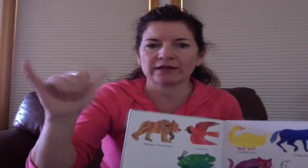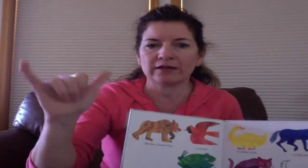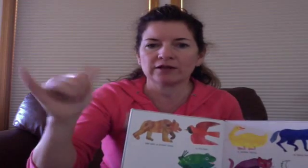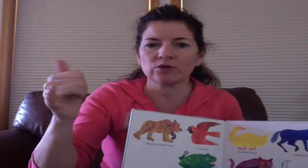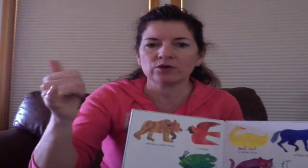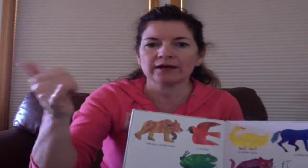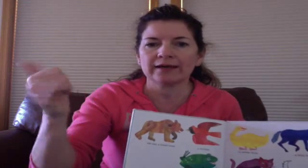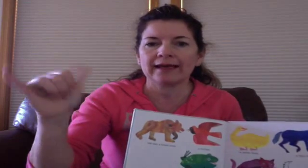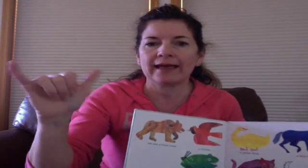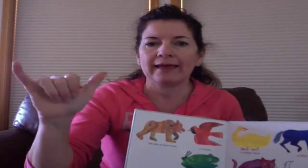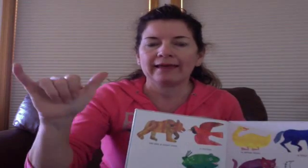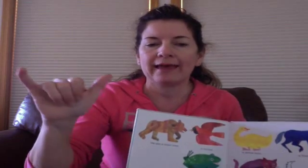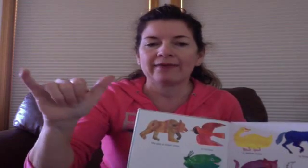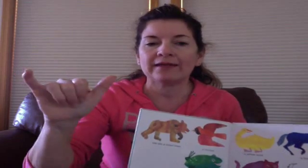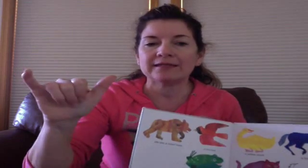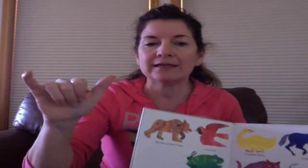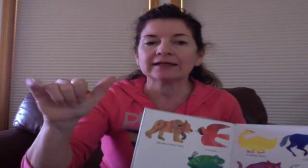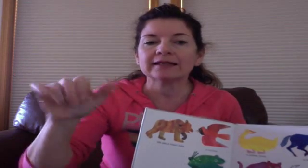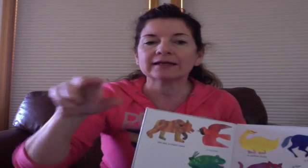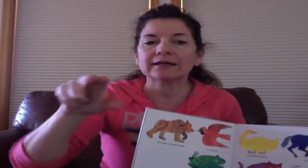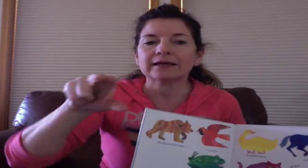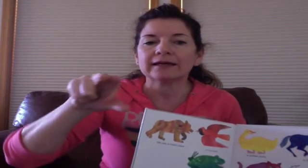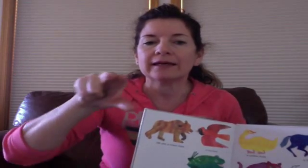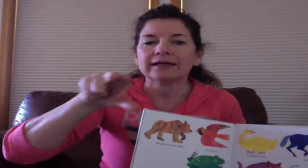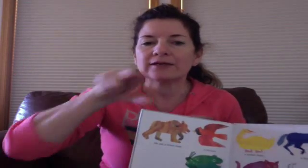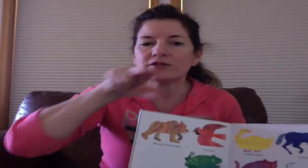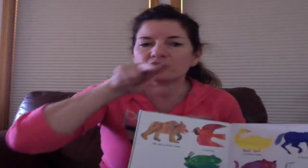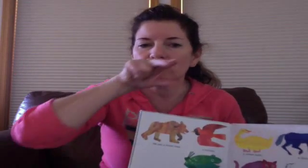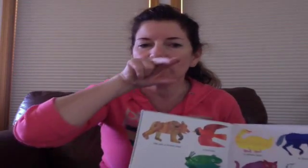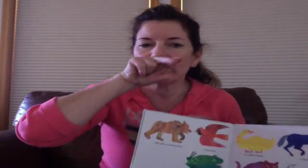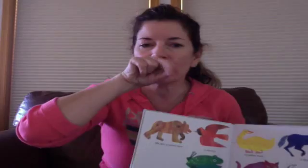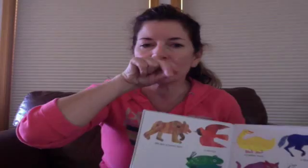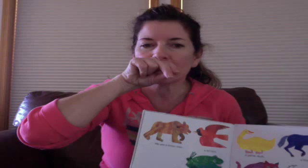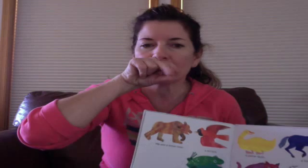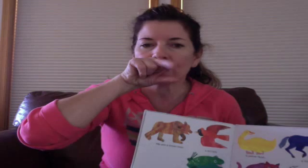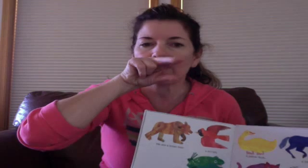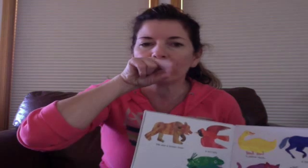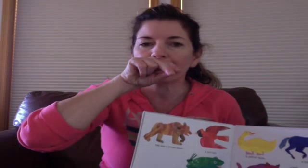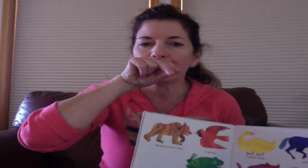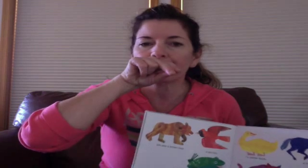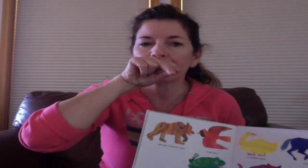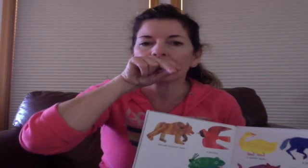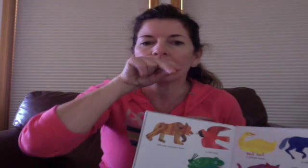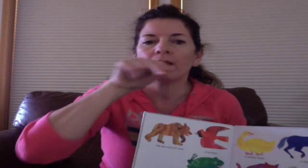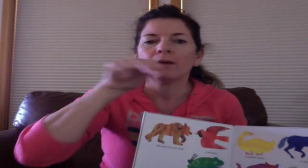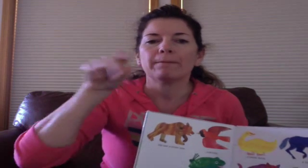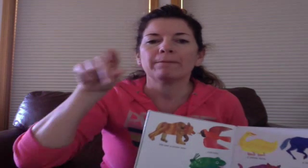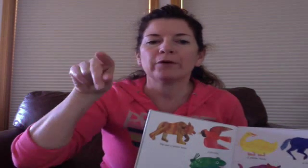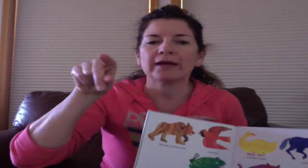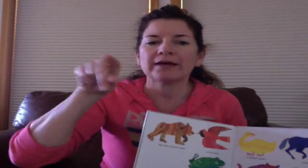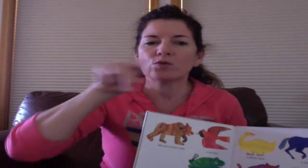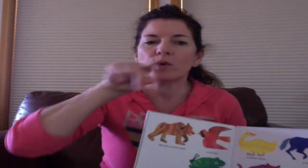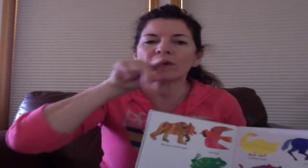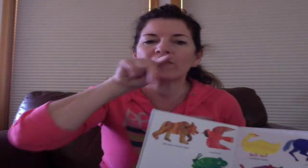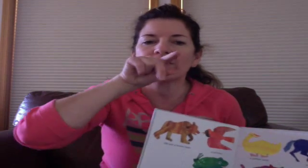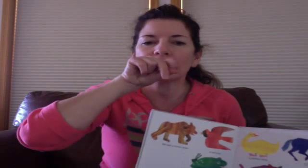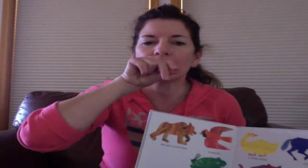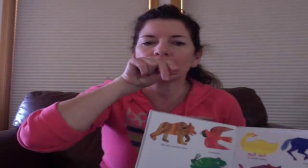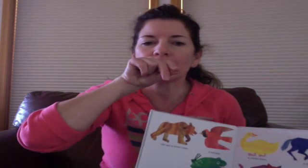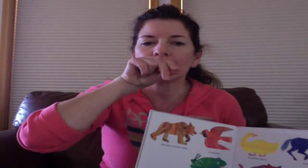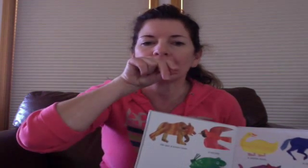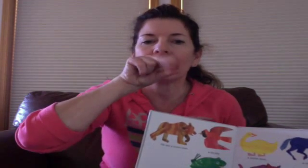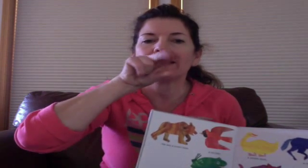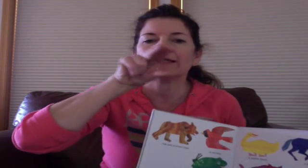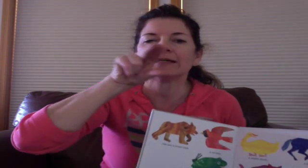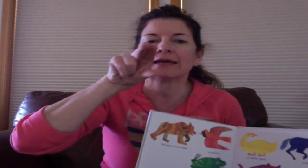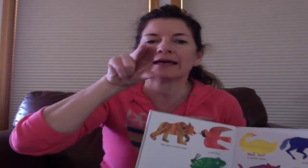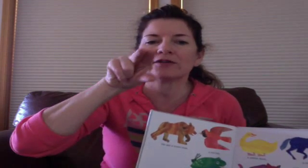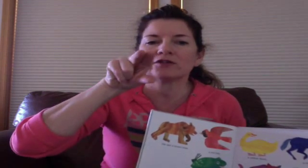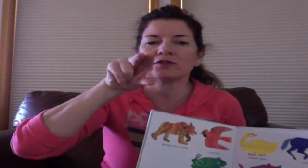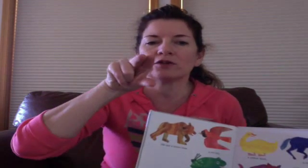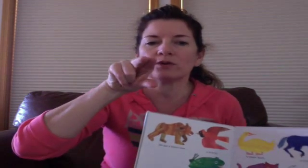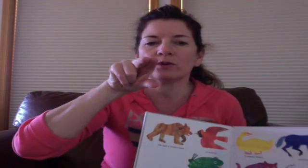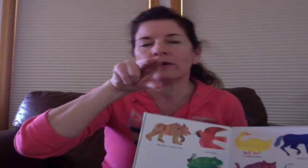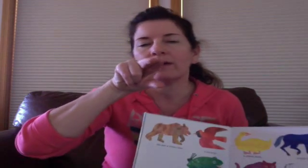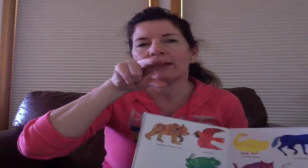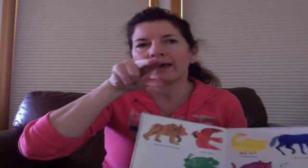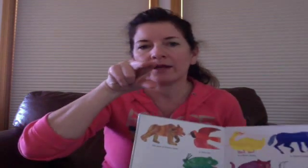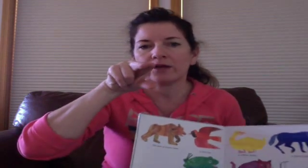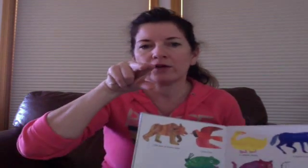yellow. And then duck is 2 fingers on top. Bird has 1 finger and duck has 2. And a